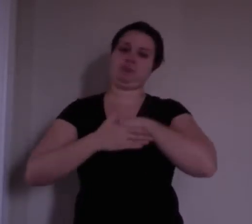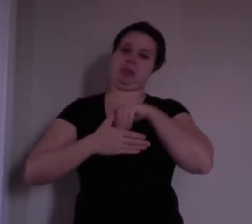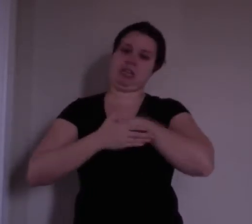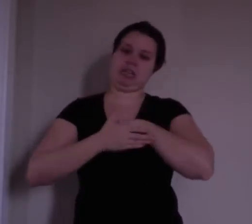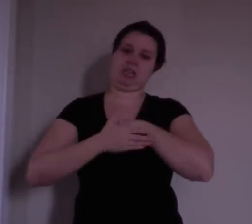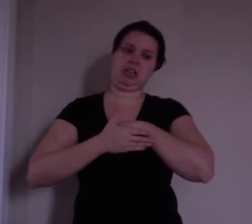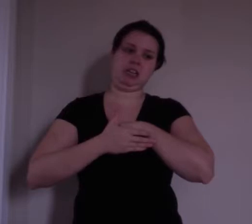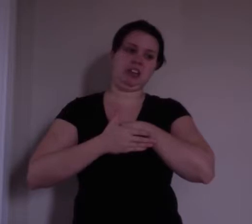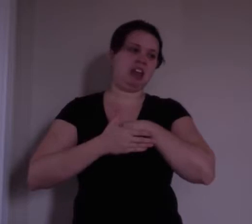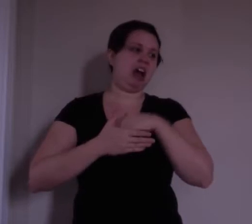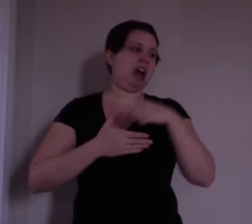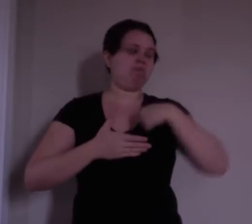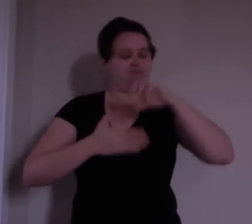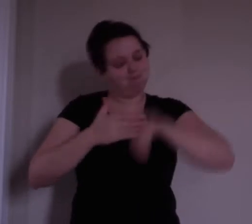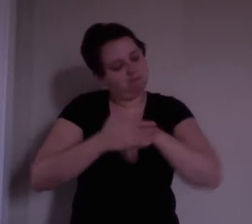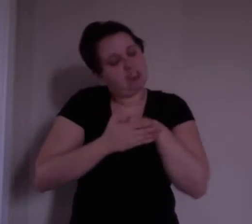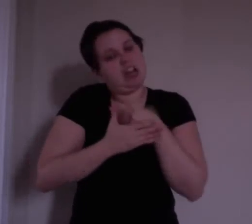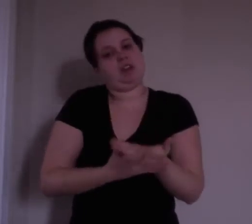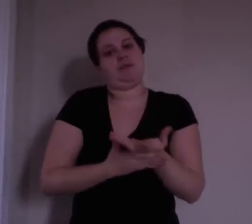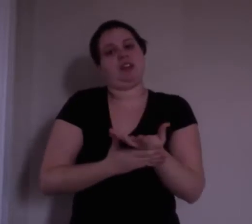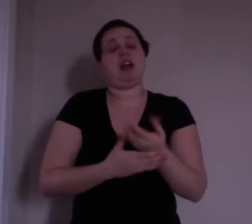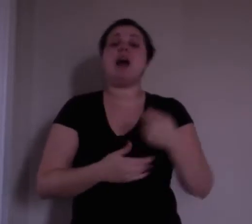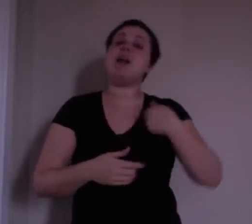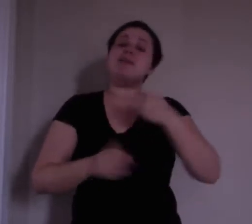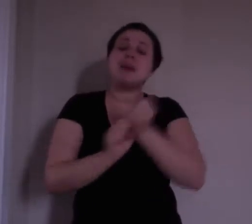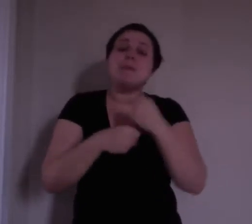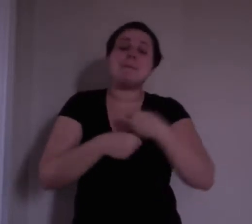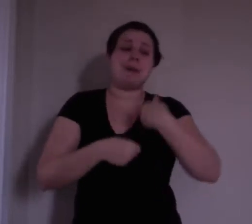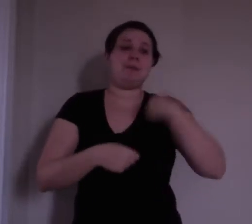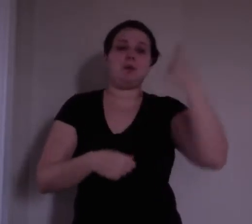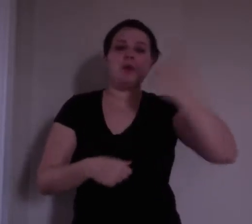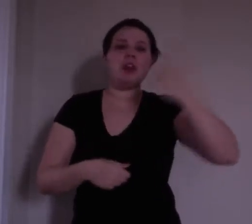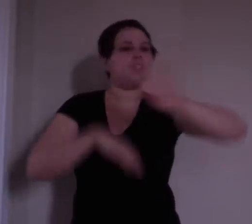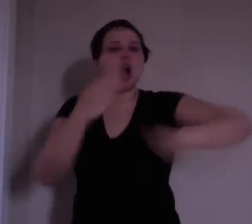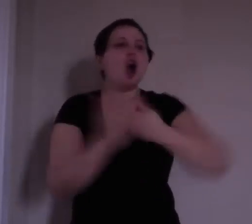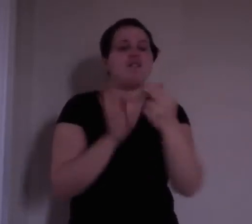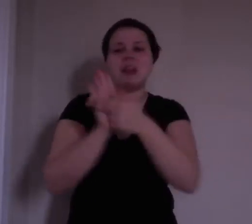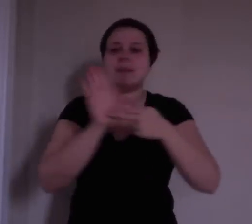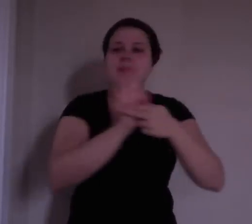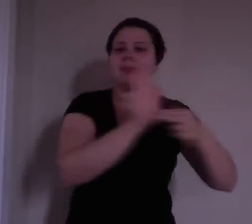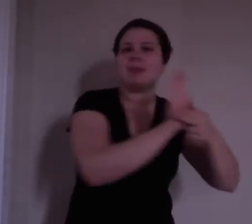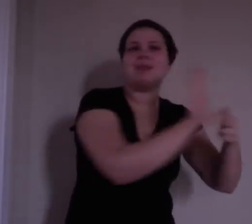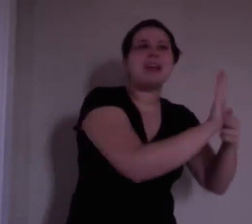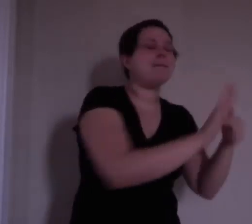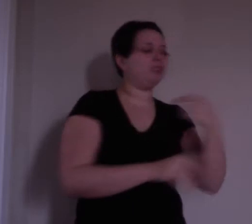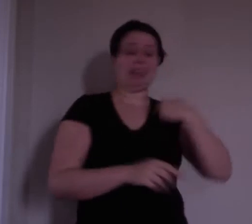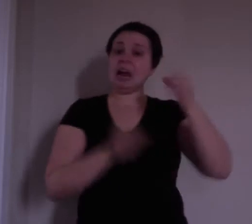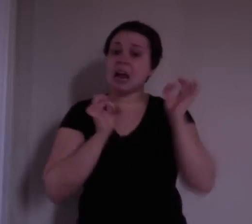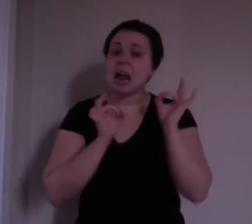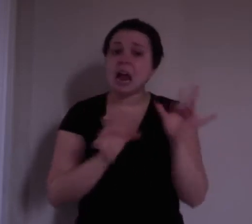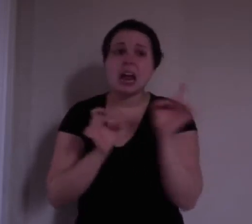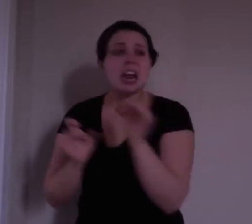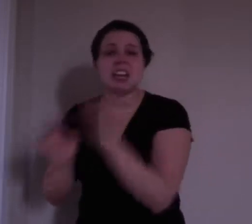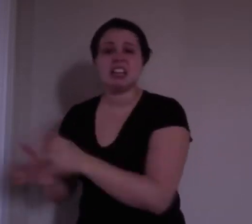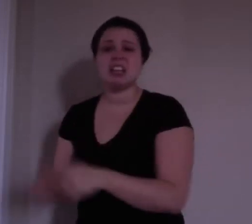gutted me. They made me realize that all of these labels that I so detested, like